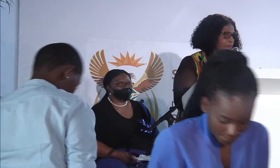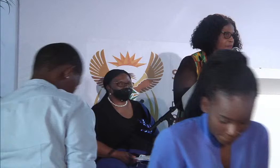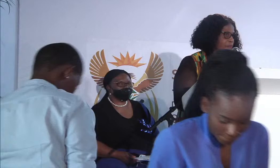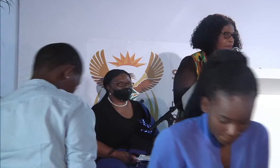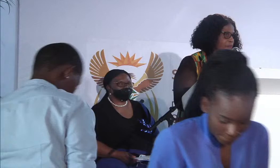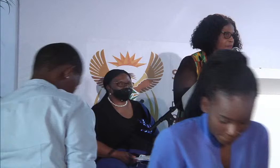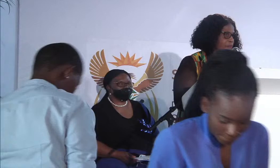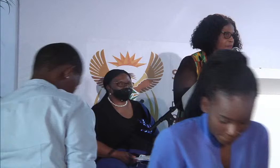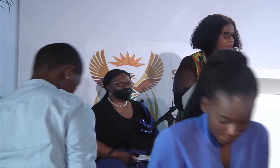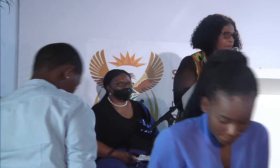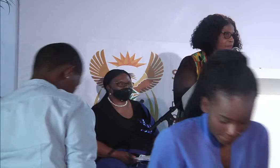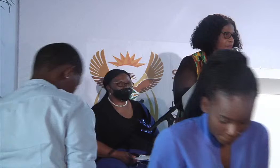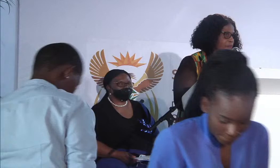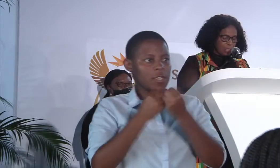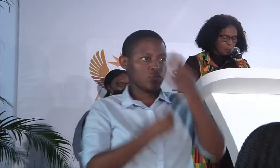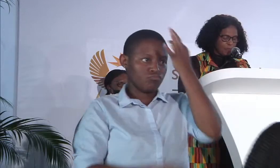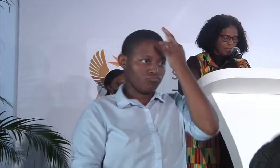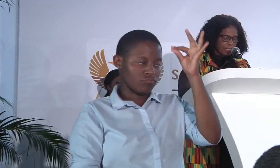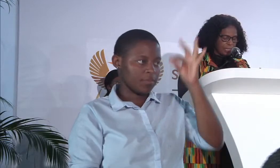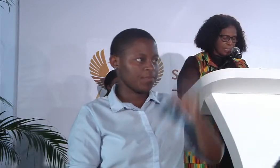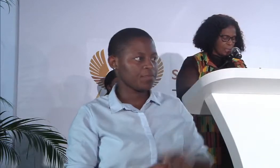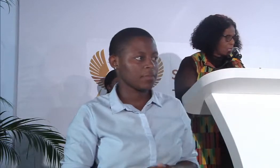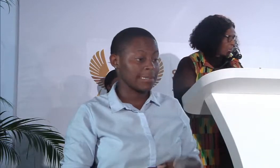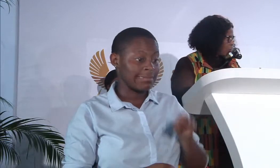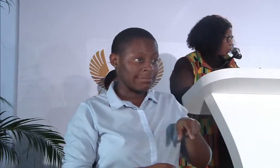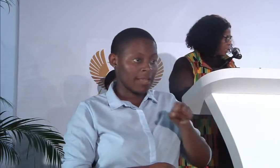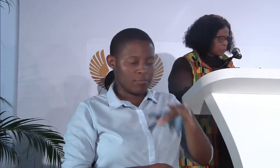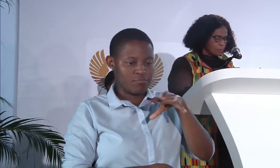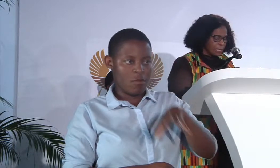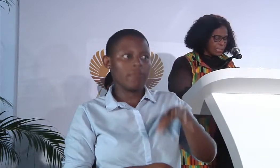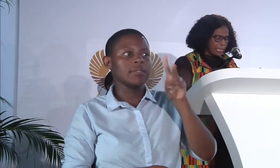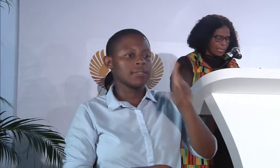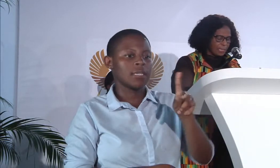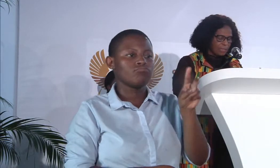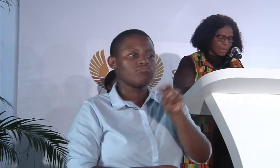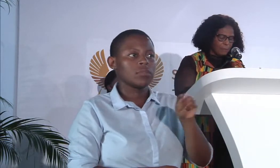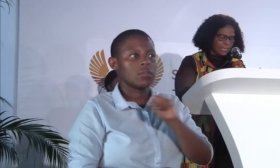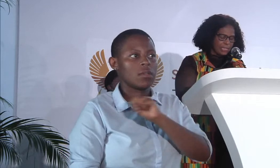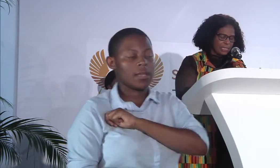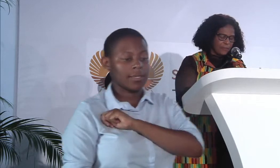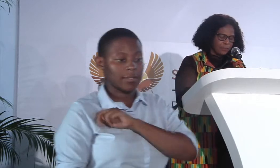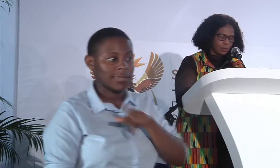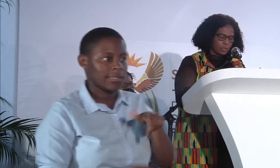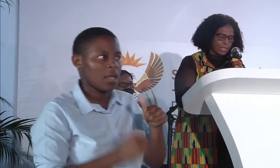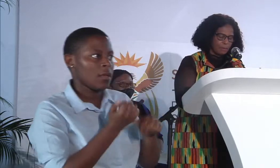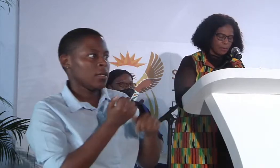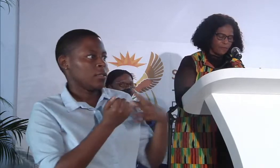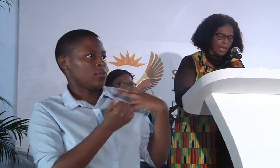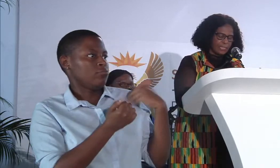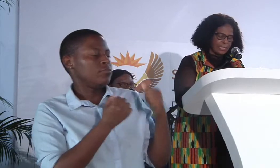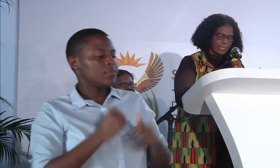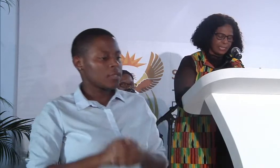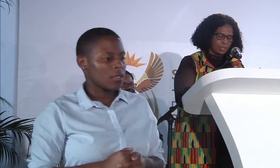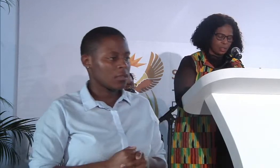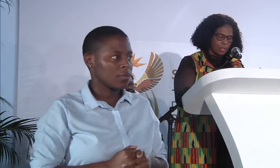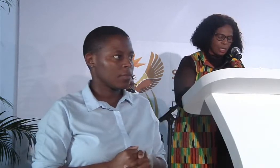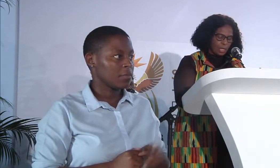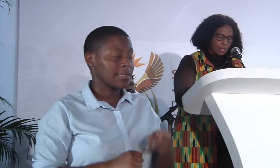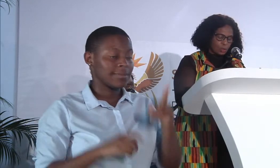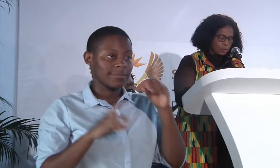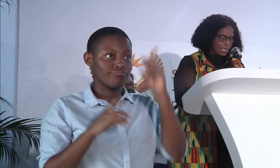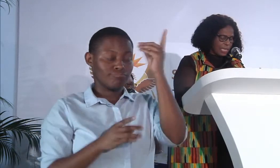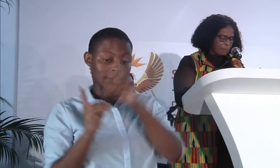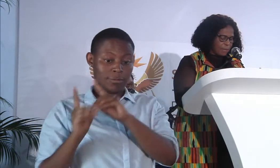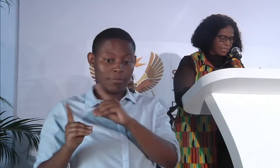government. In this province, Honorable Deputy Minister, the department interviews and profiles addicts